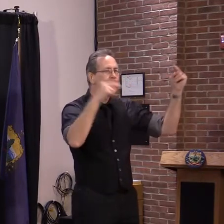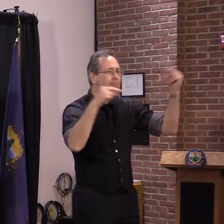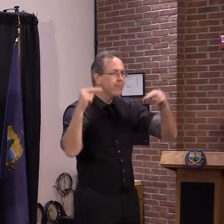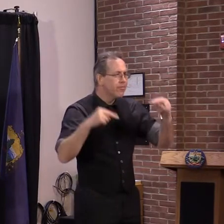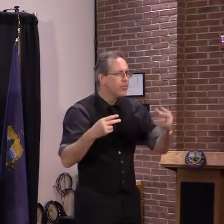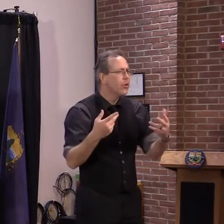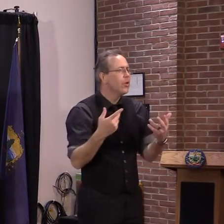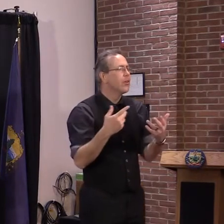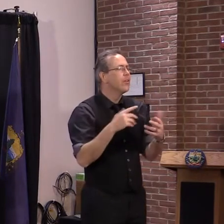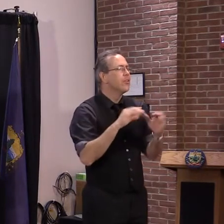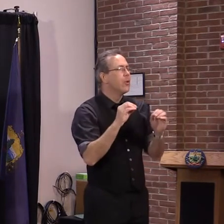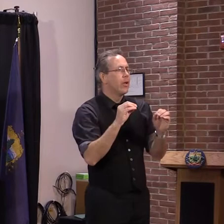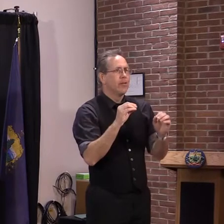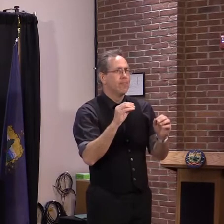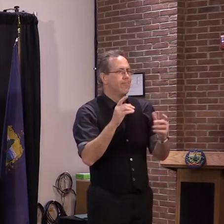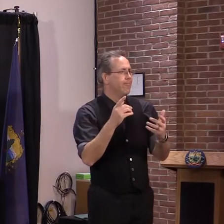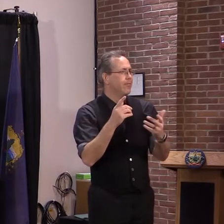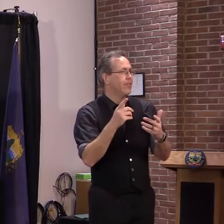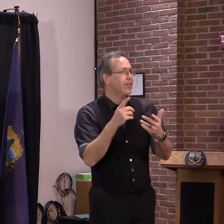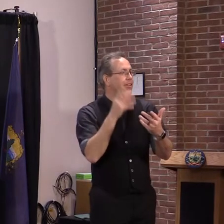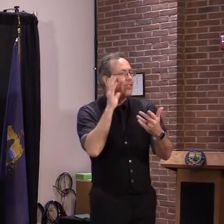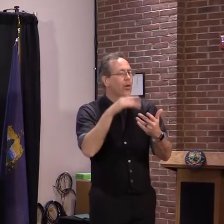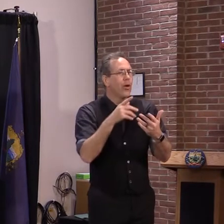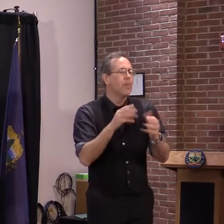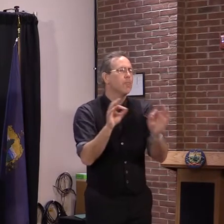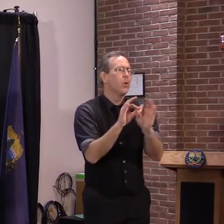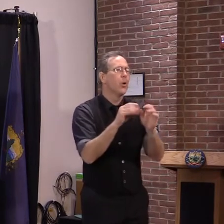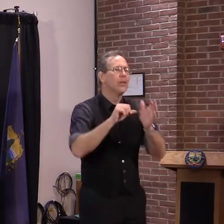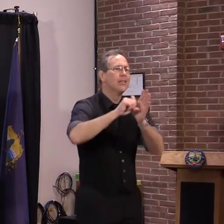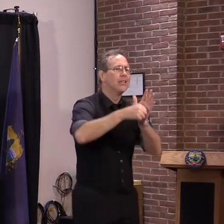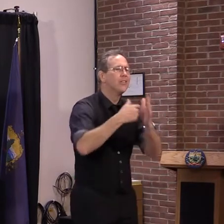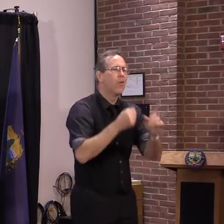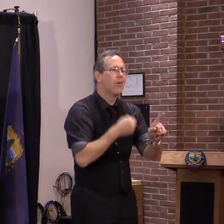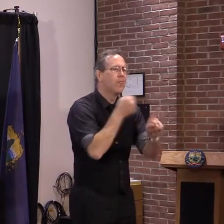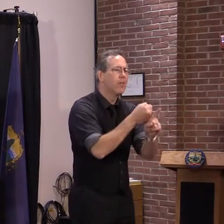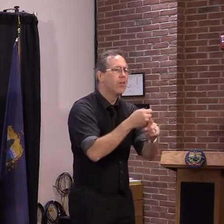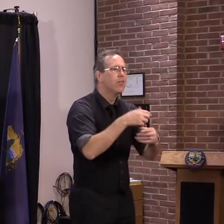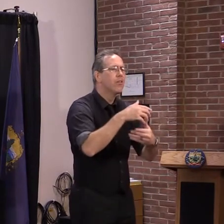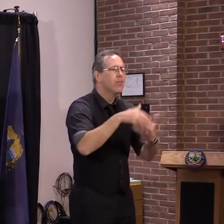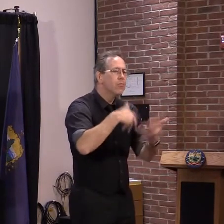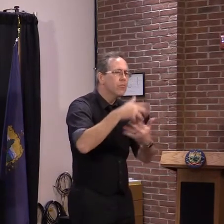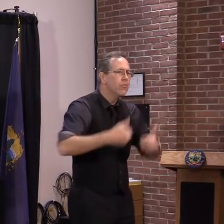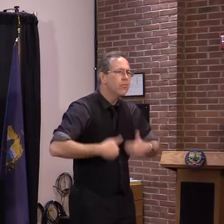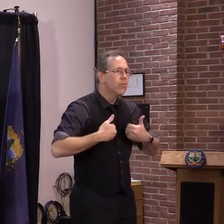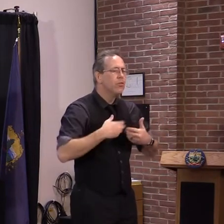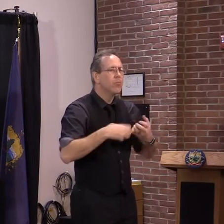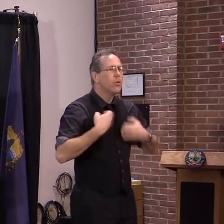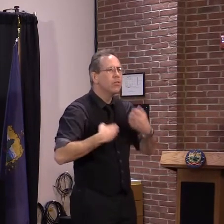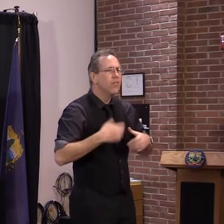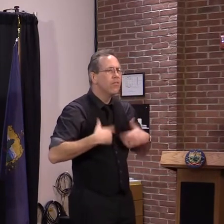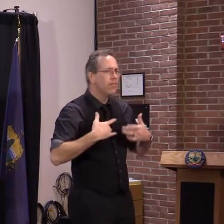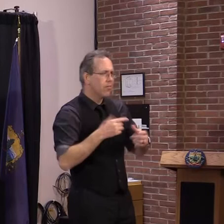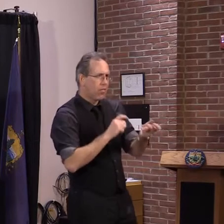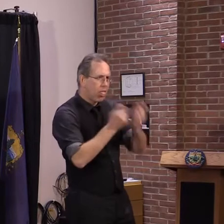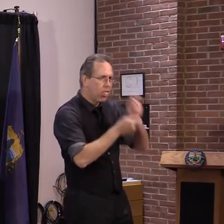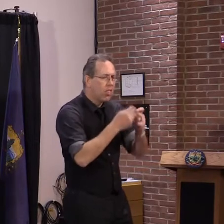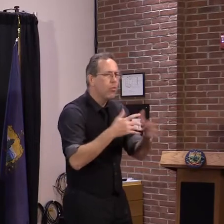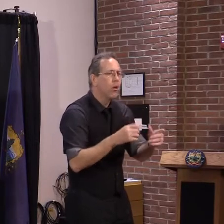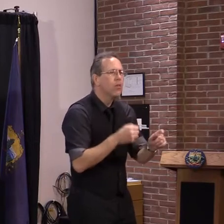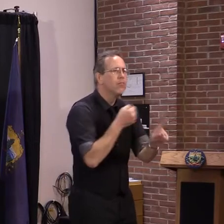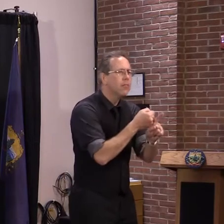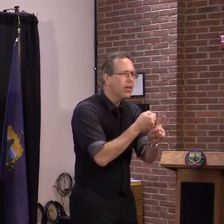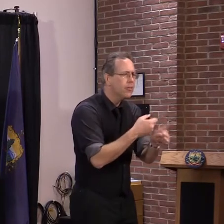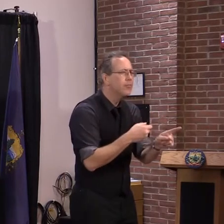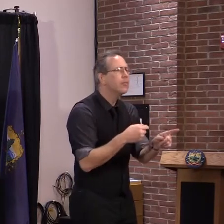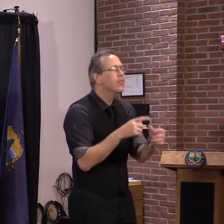and academic development in schools, which is what we're very much focused on. At the same time, the